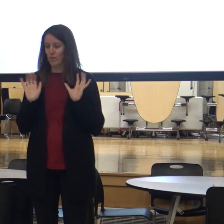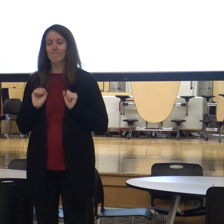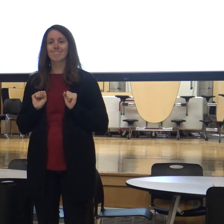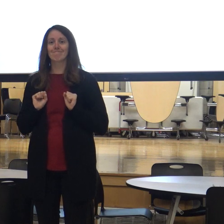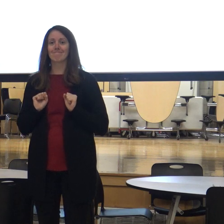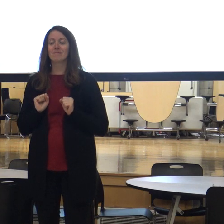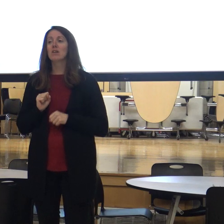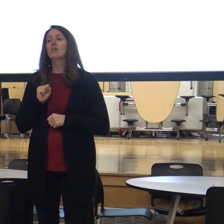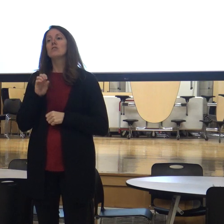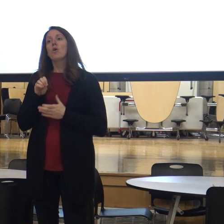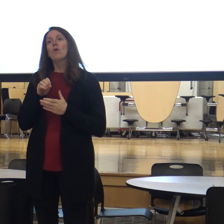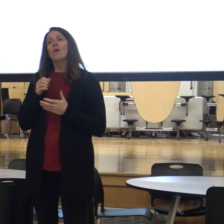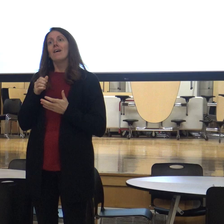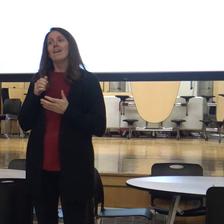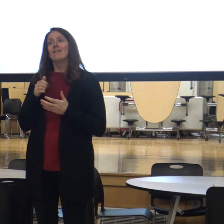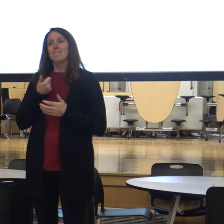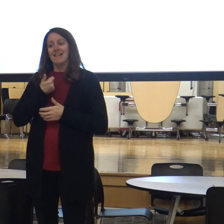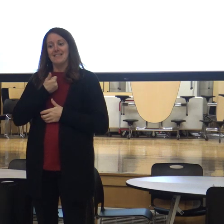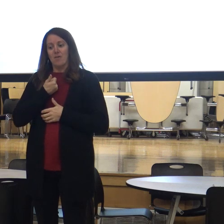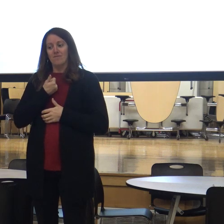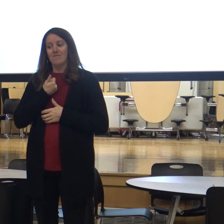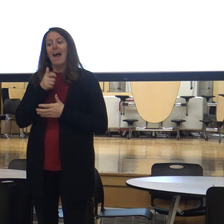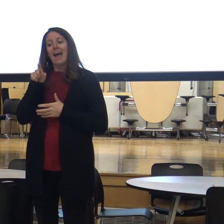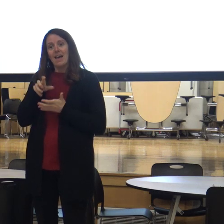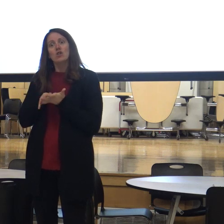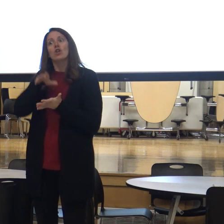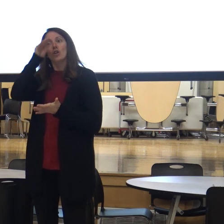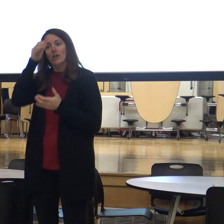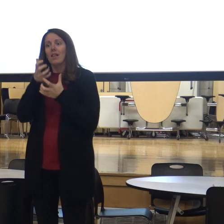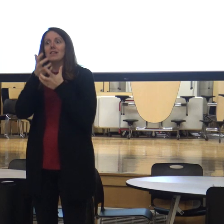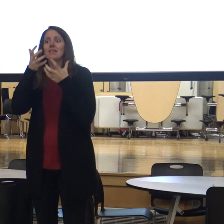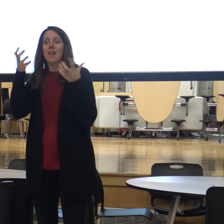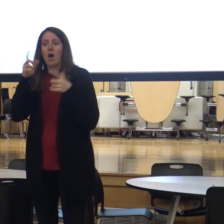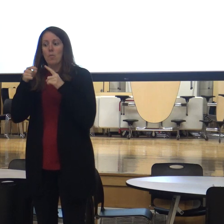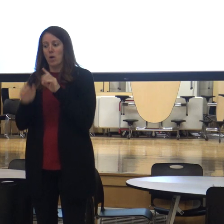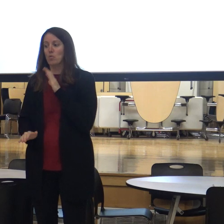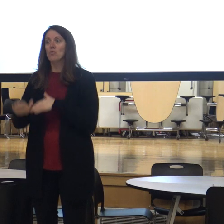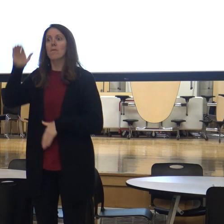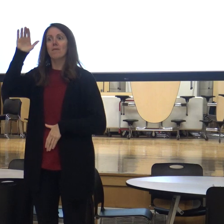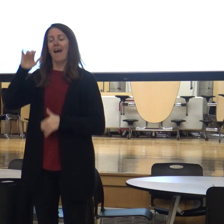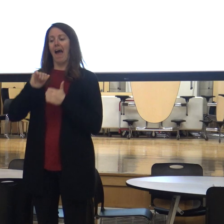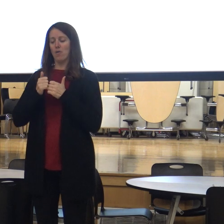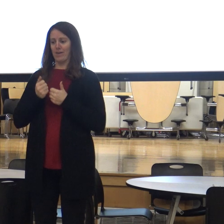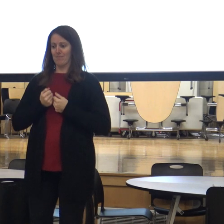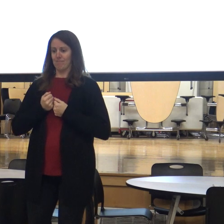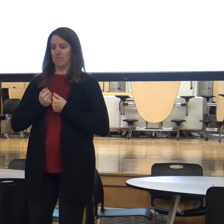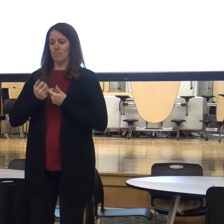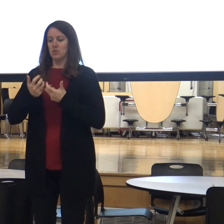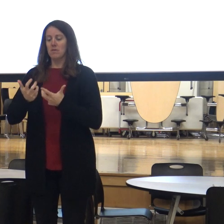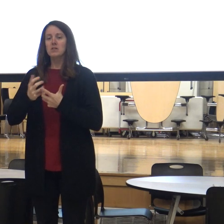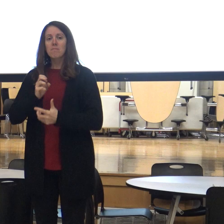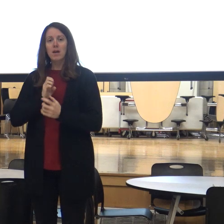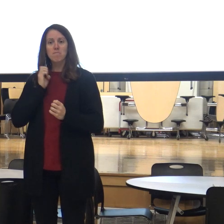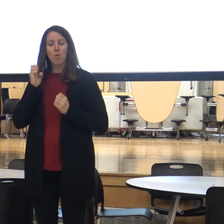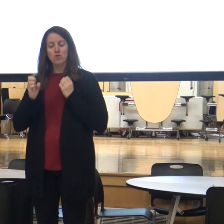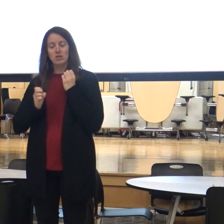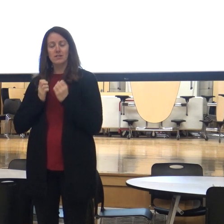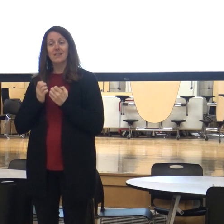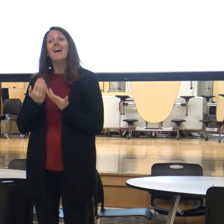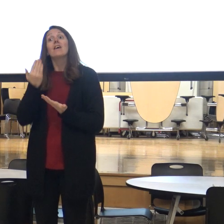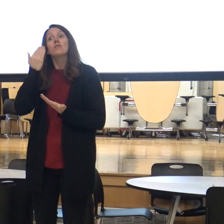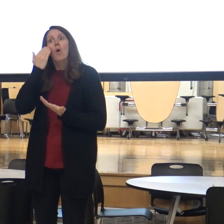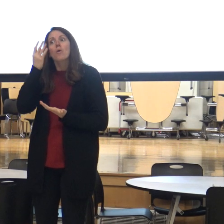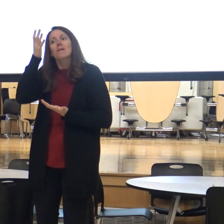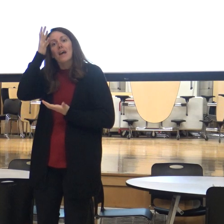had a lot of learning to do when I grew up of how do I express my emotions. And I know what my dad was